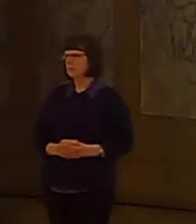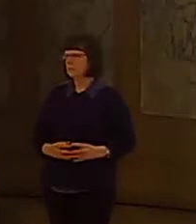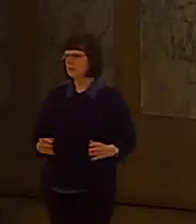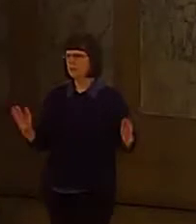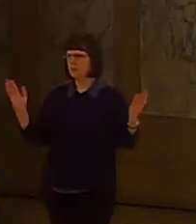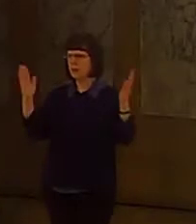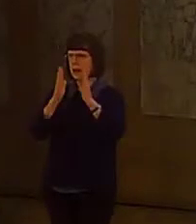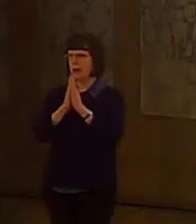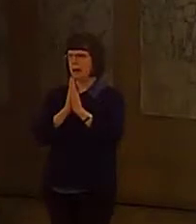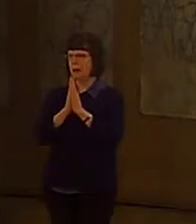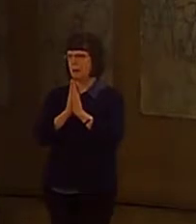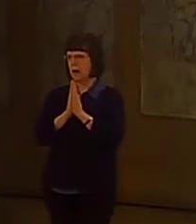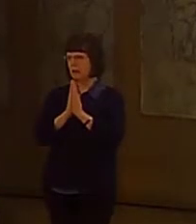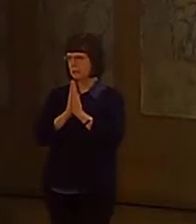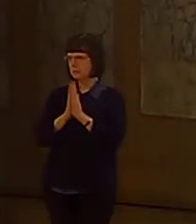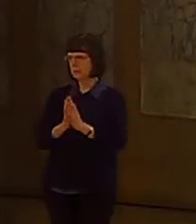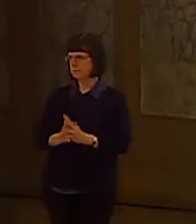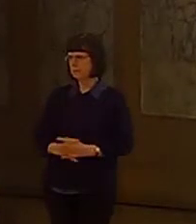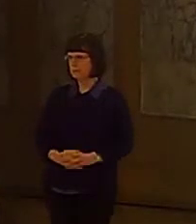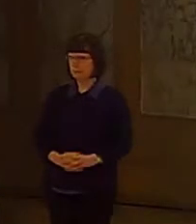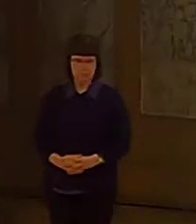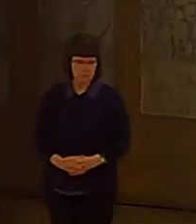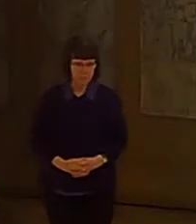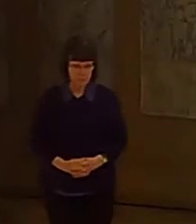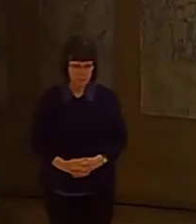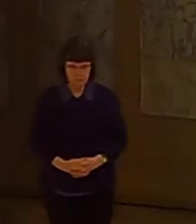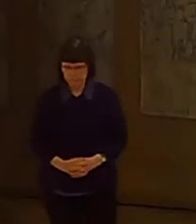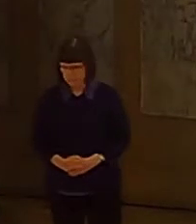ever. Amen.